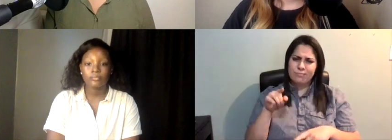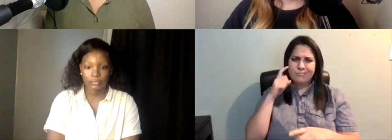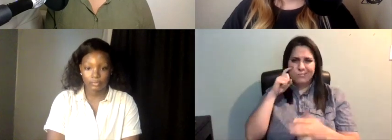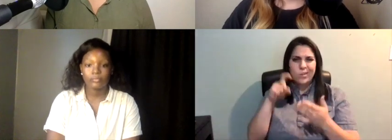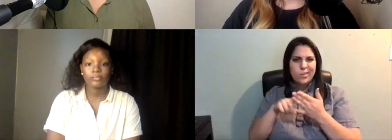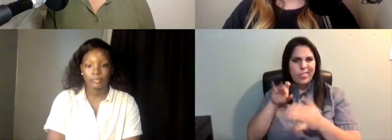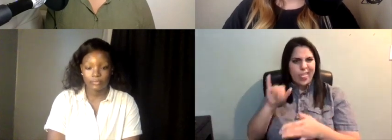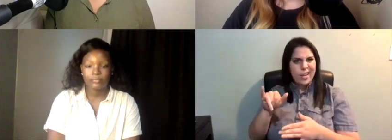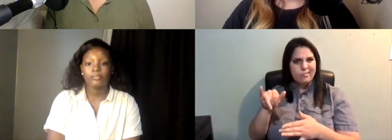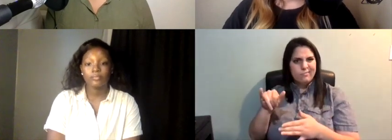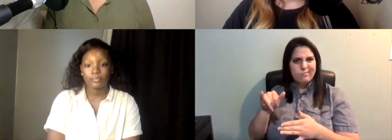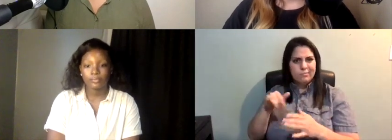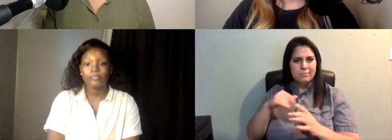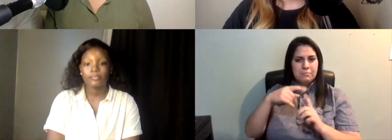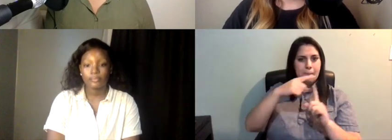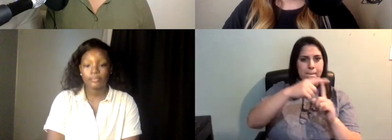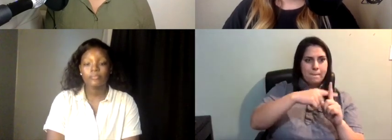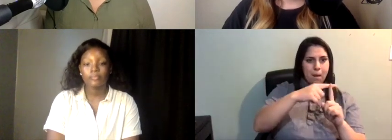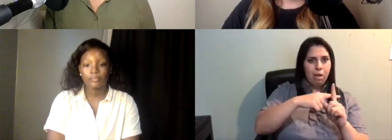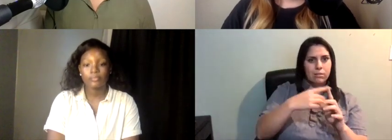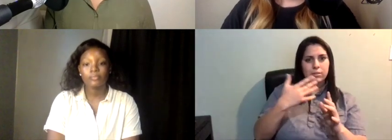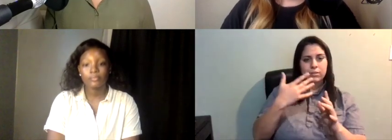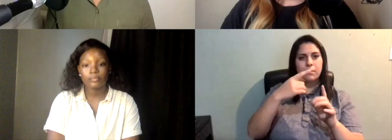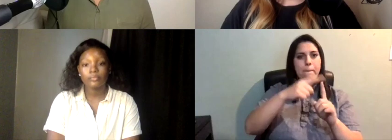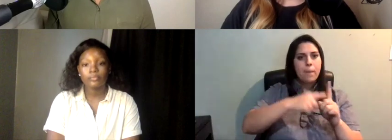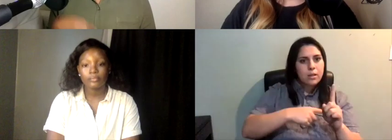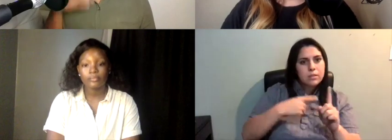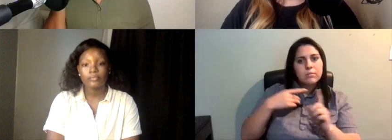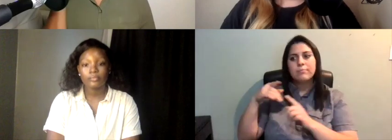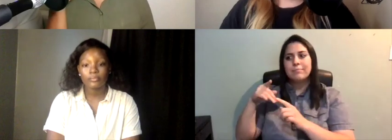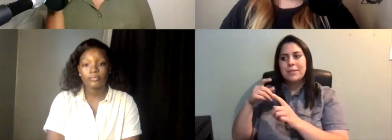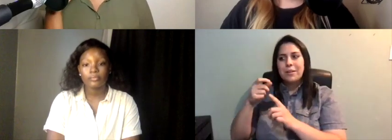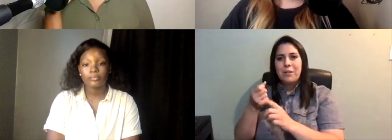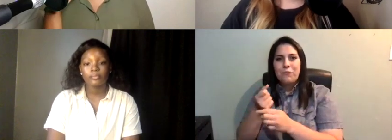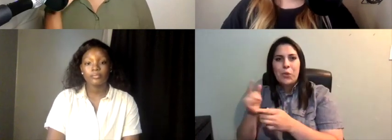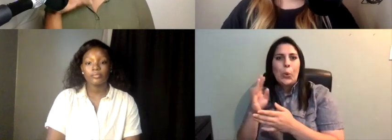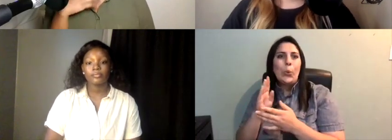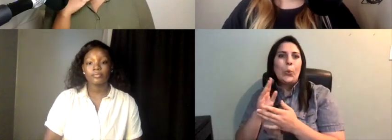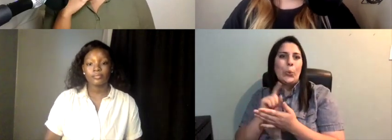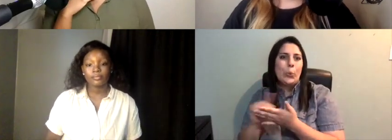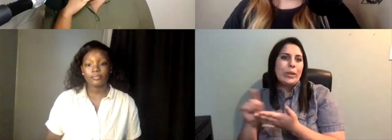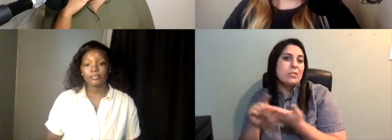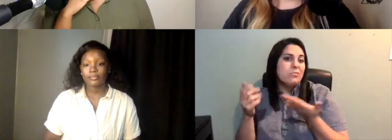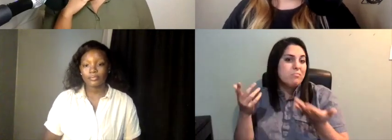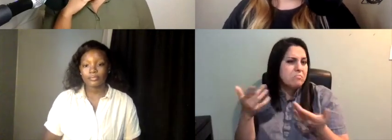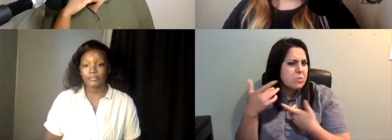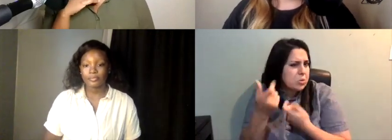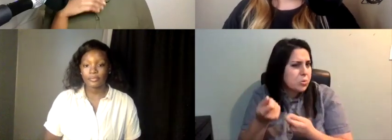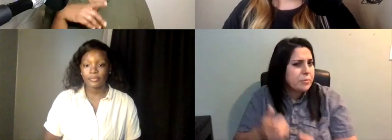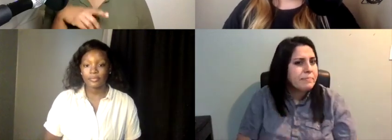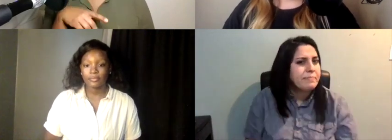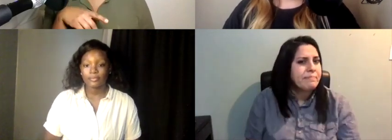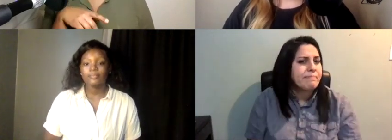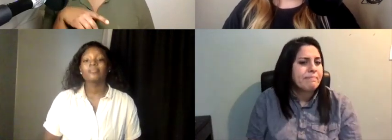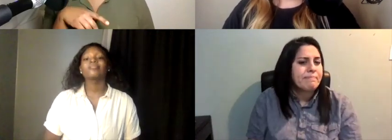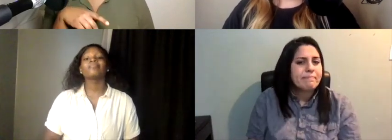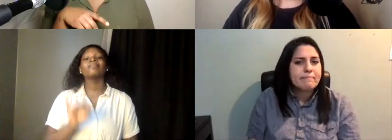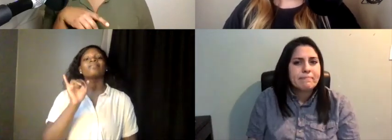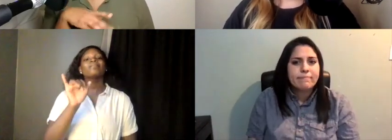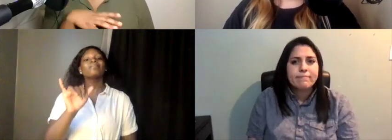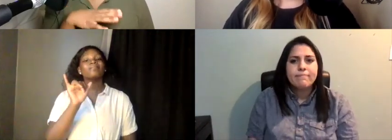that front. Hmm. So. Well, I will say, so yeah. That is really interesting